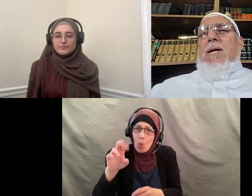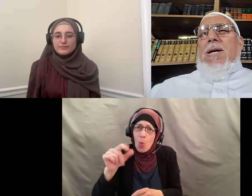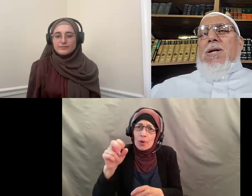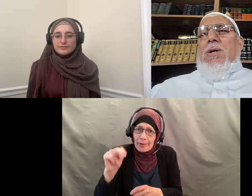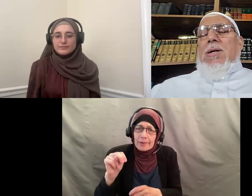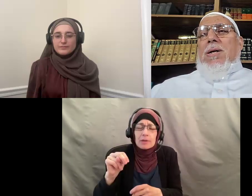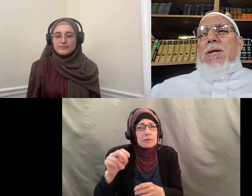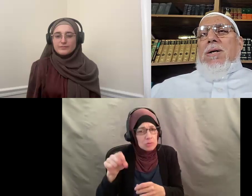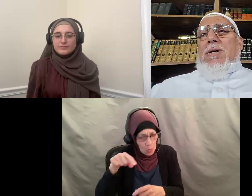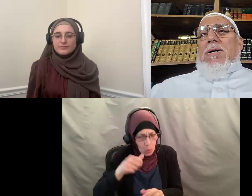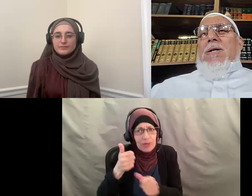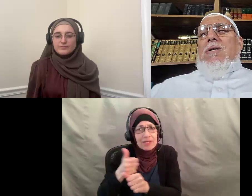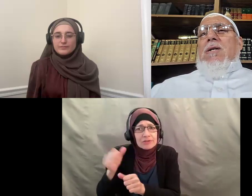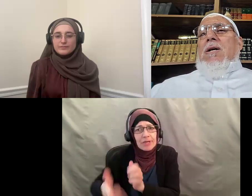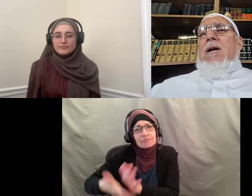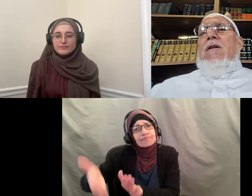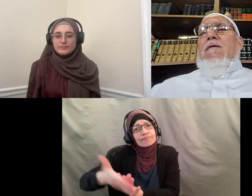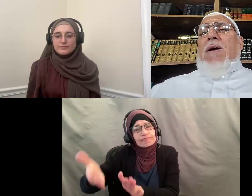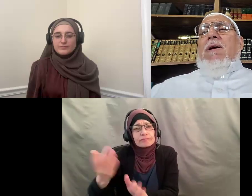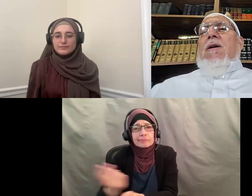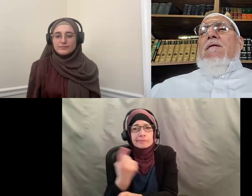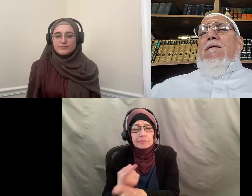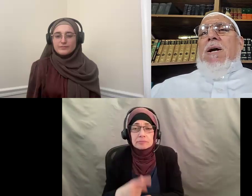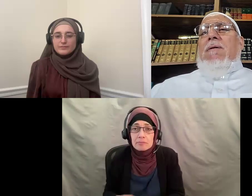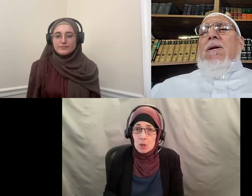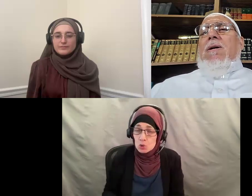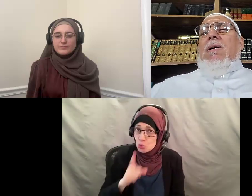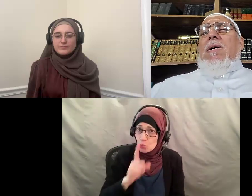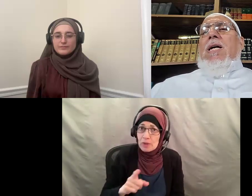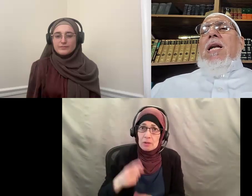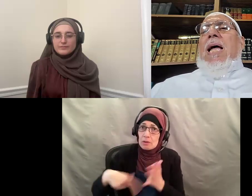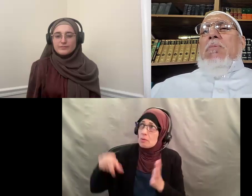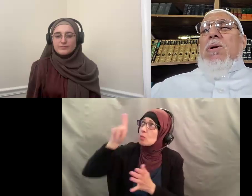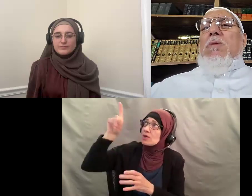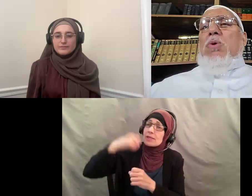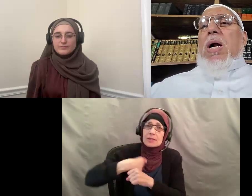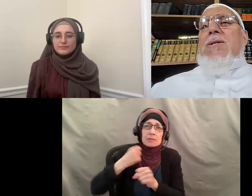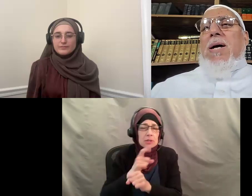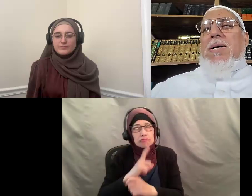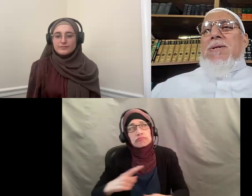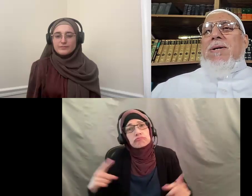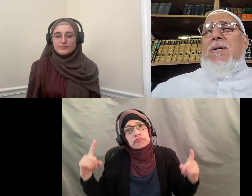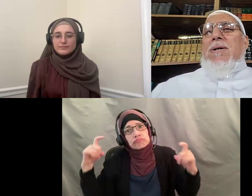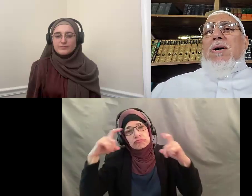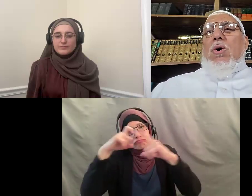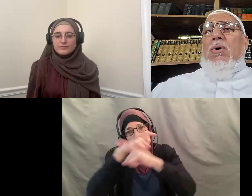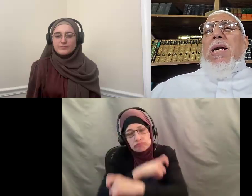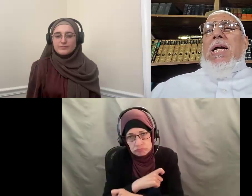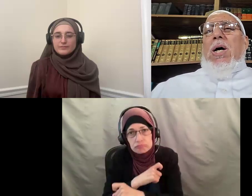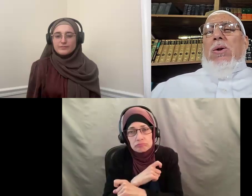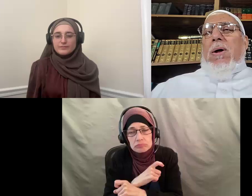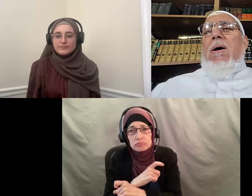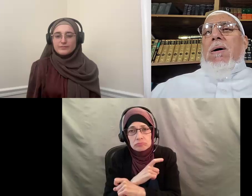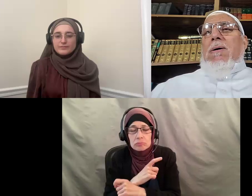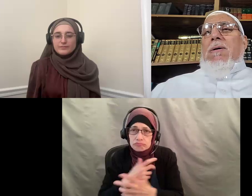So the creation is a very, very elaborate process.